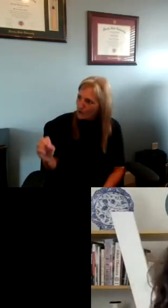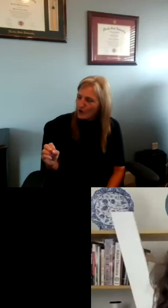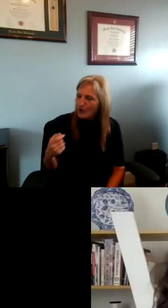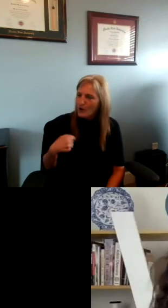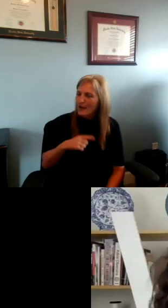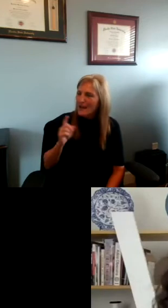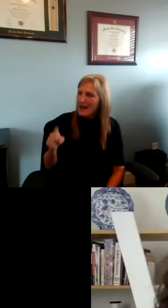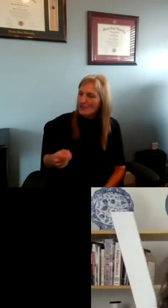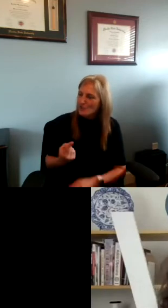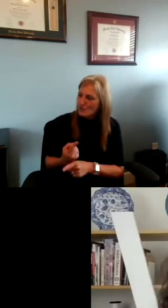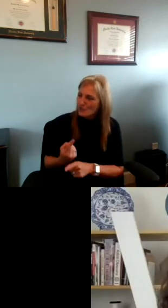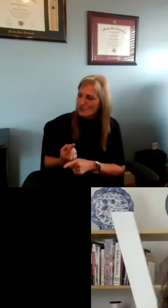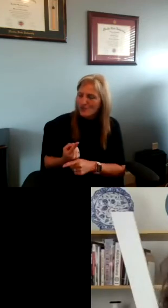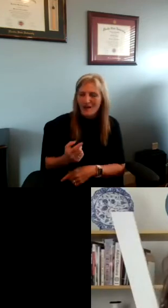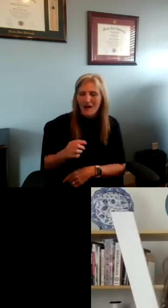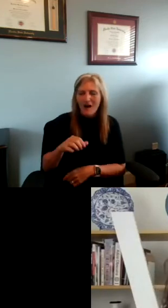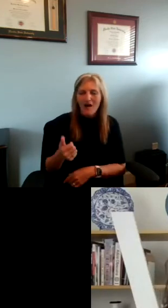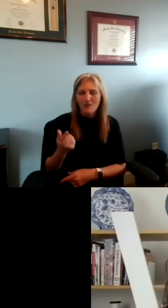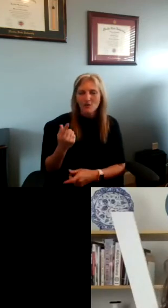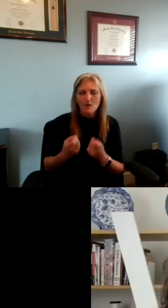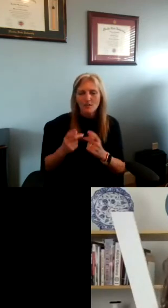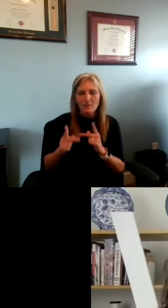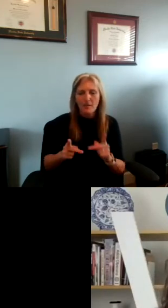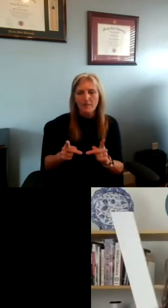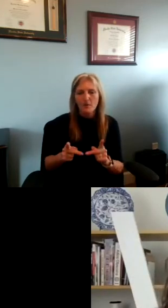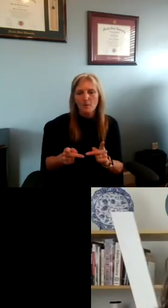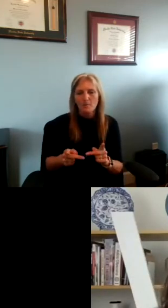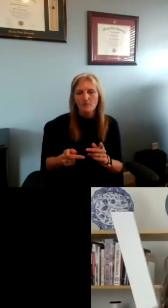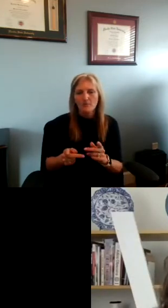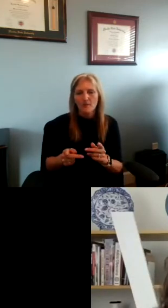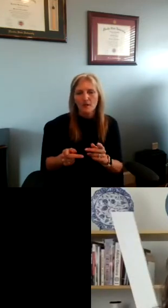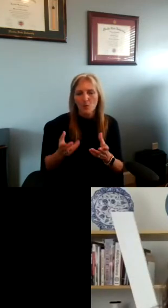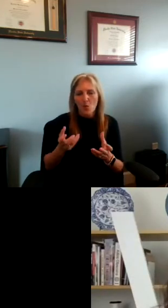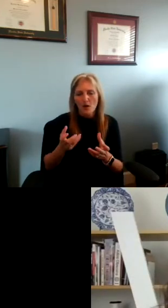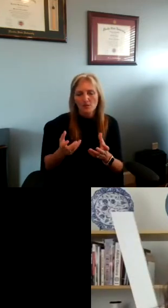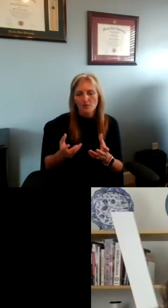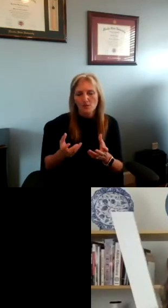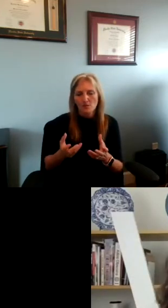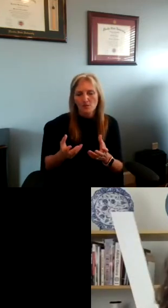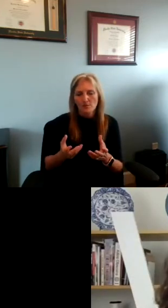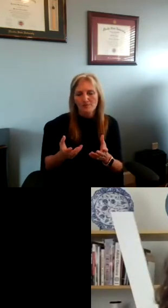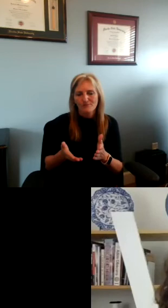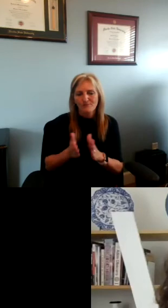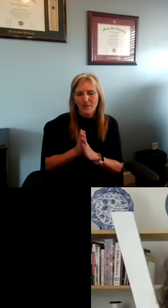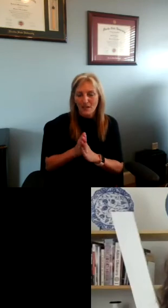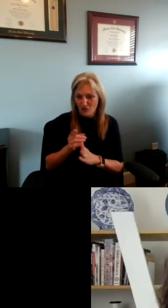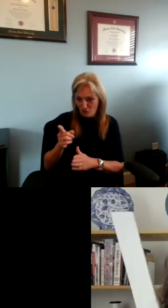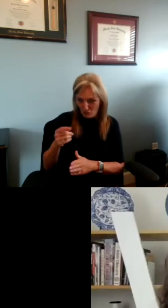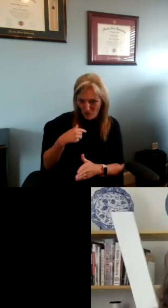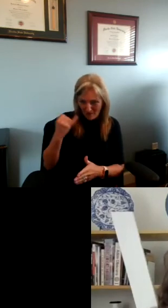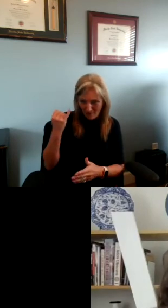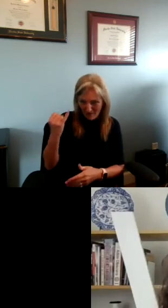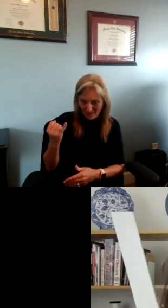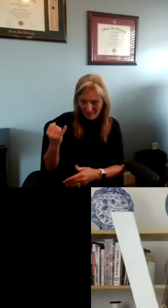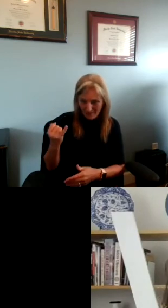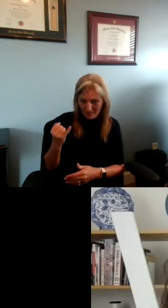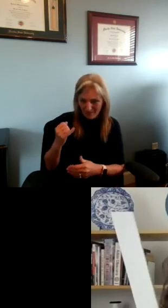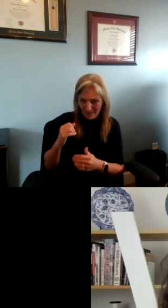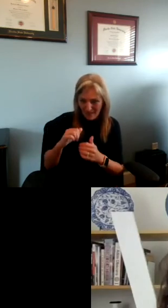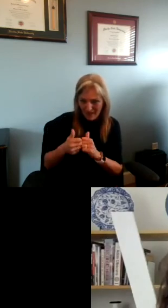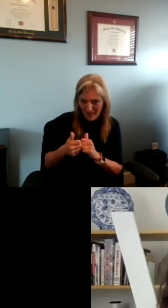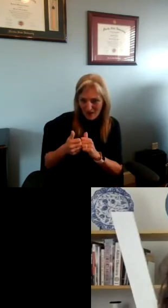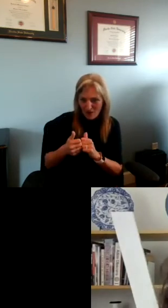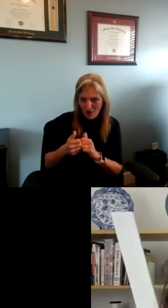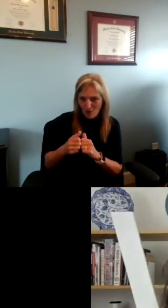another question that folks have is sort of building on this. Do you have some ideas about how